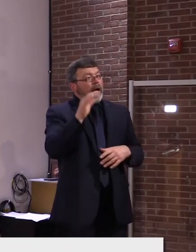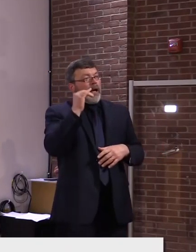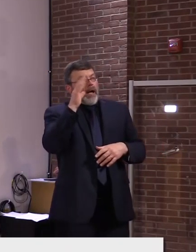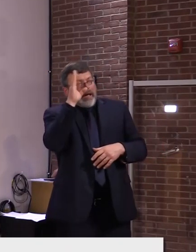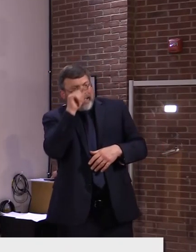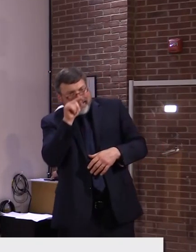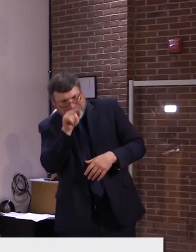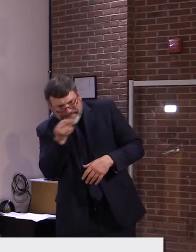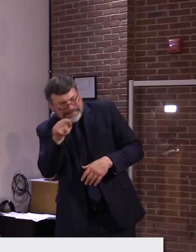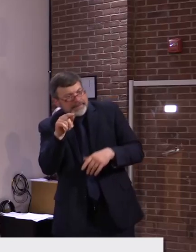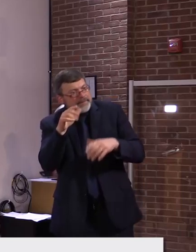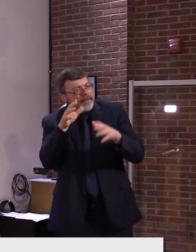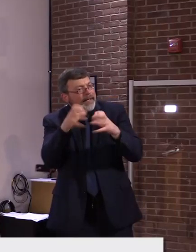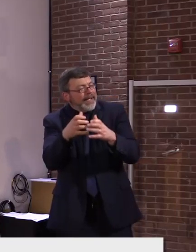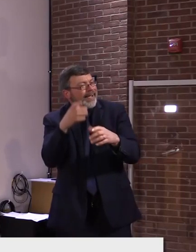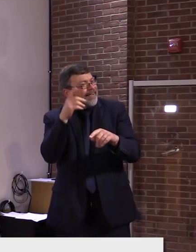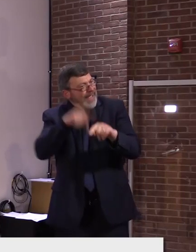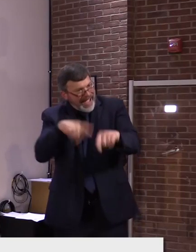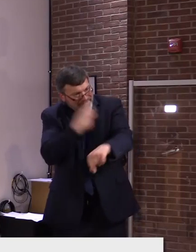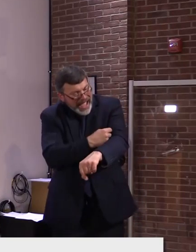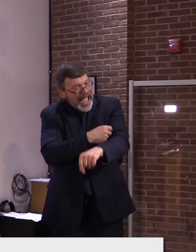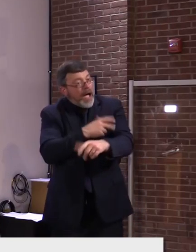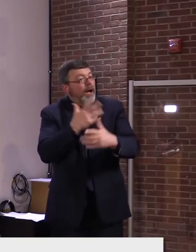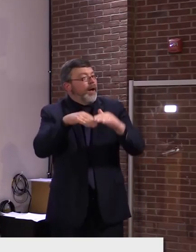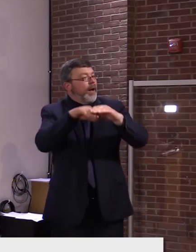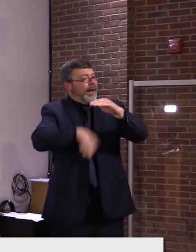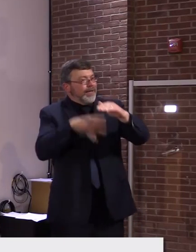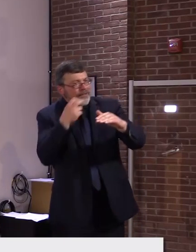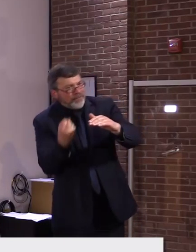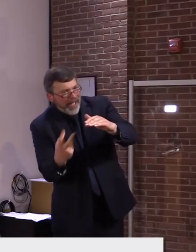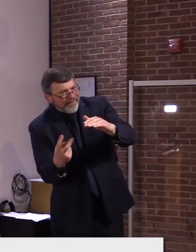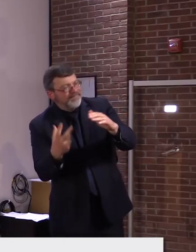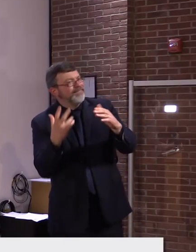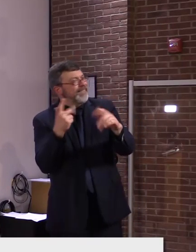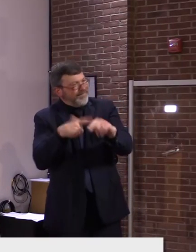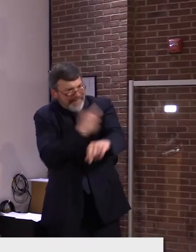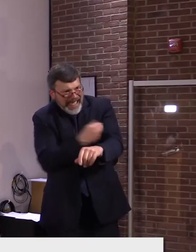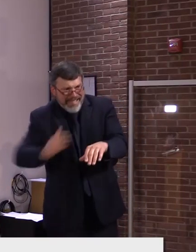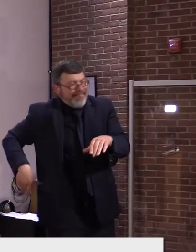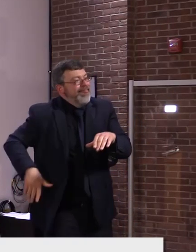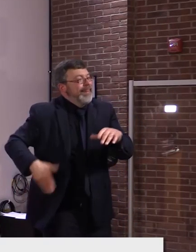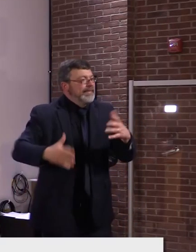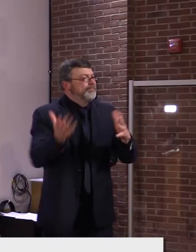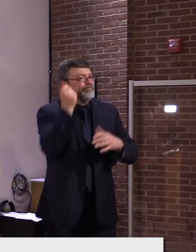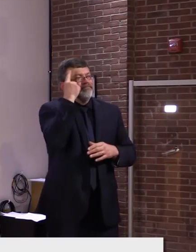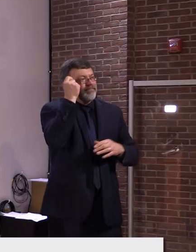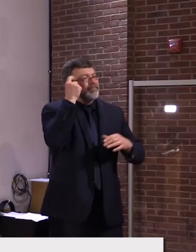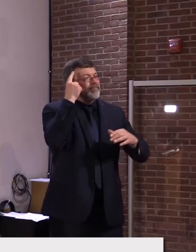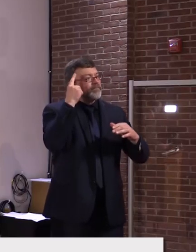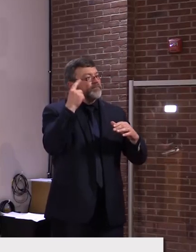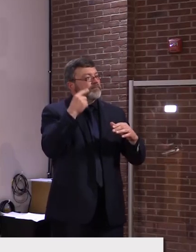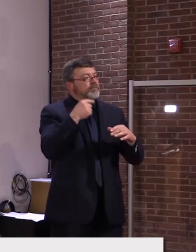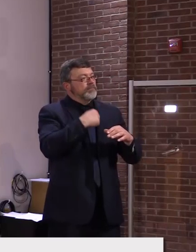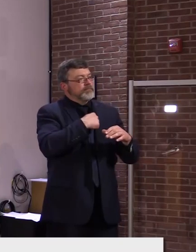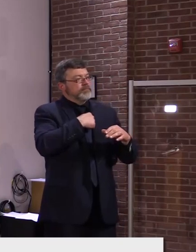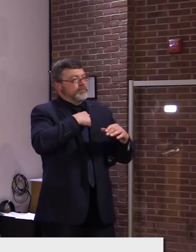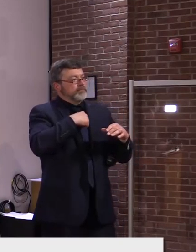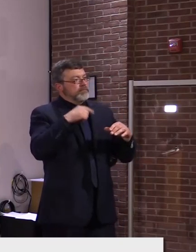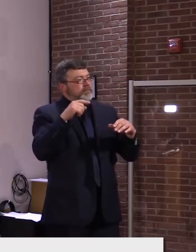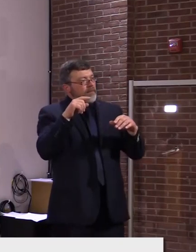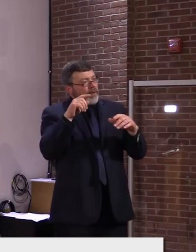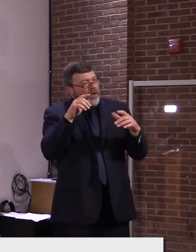the virus, keeping it at such low levels it will have far less impact on all of our lives.